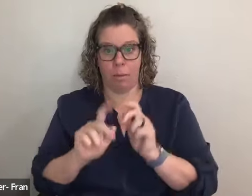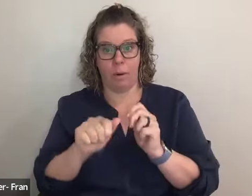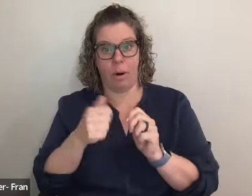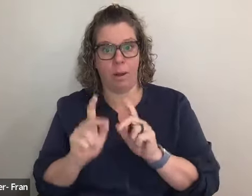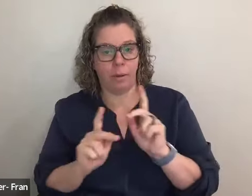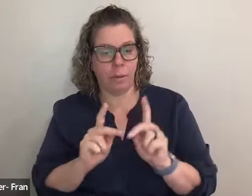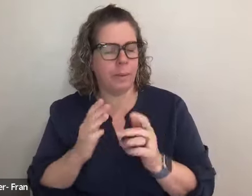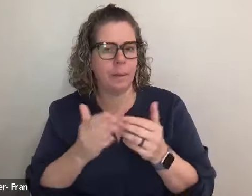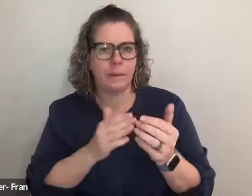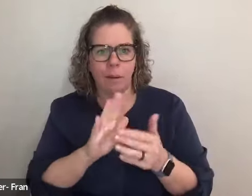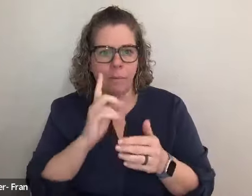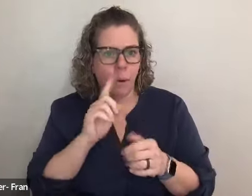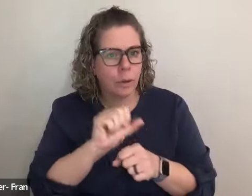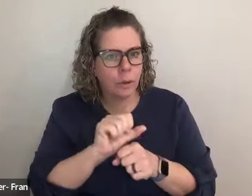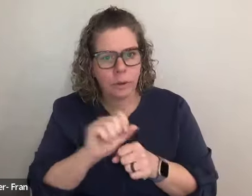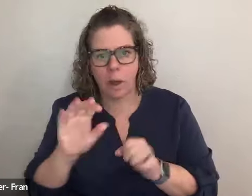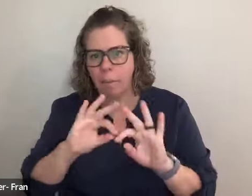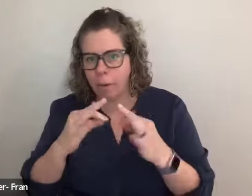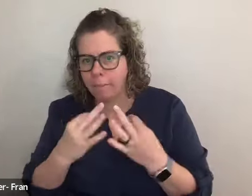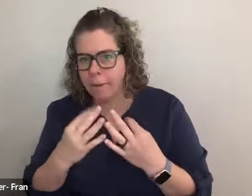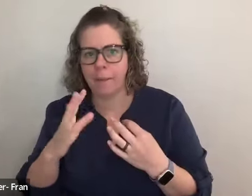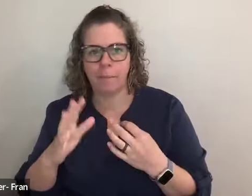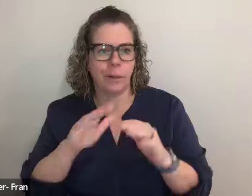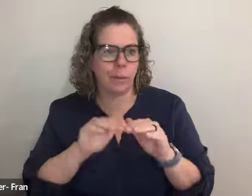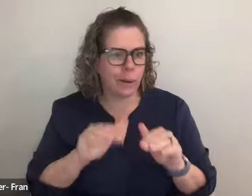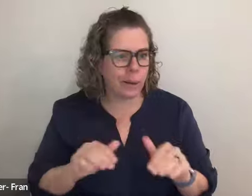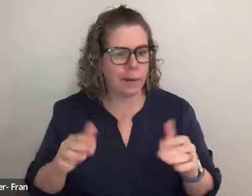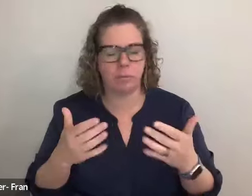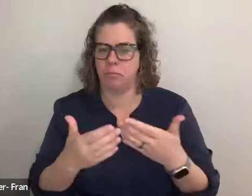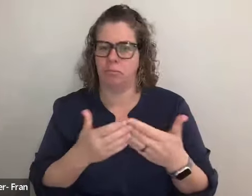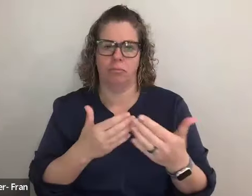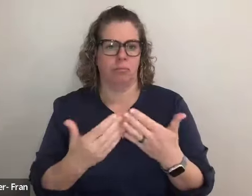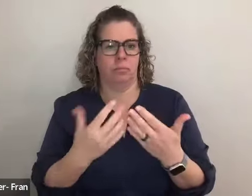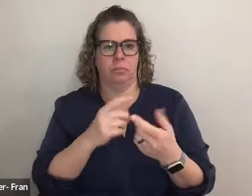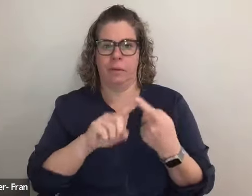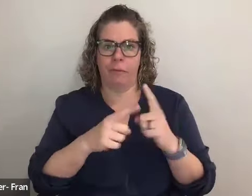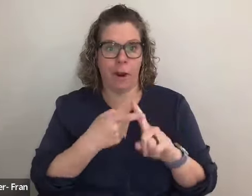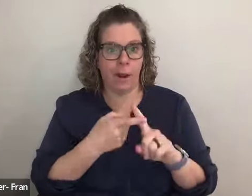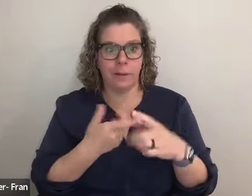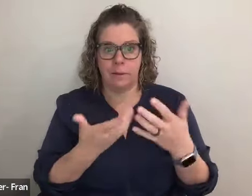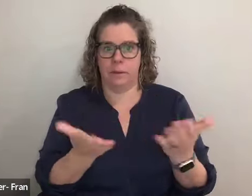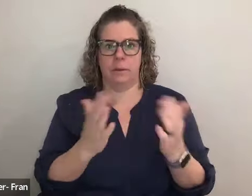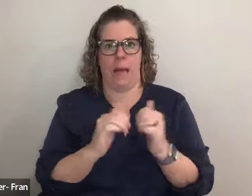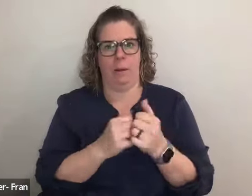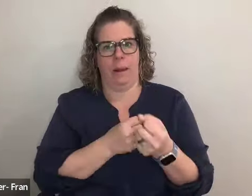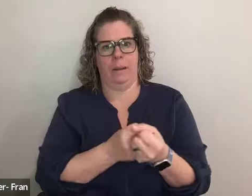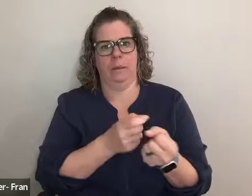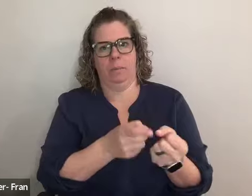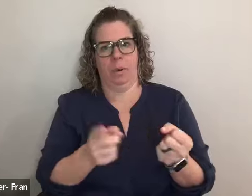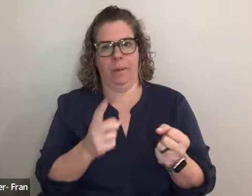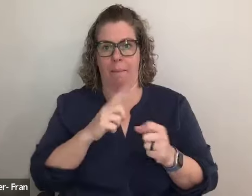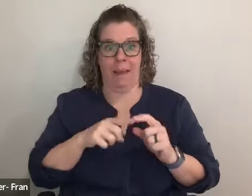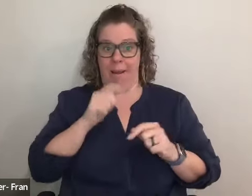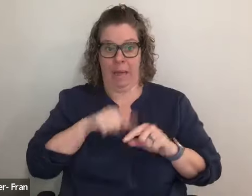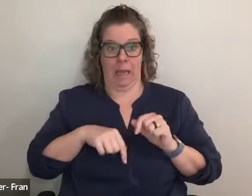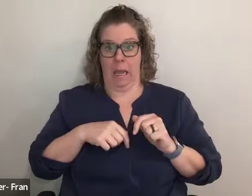you're a service provider, being there for our partners, our kids, our friends, and family. But most importantly, you need